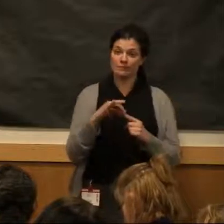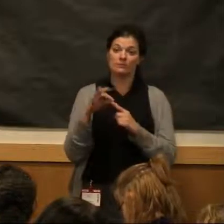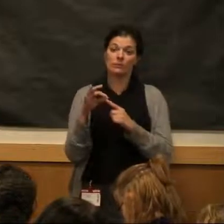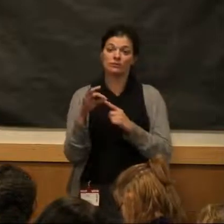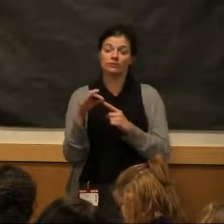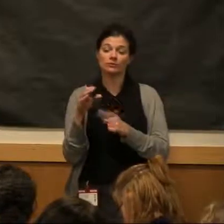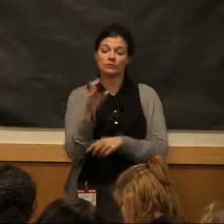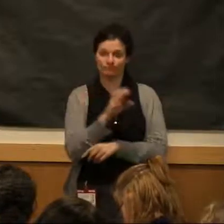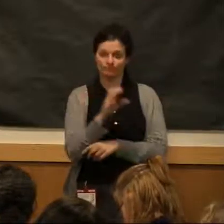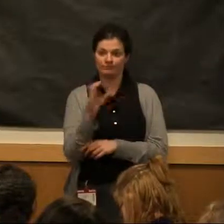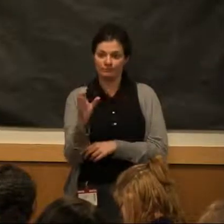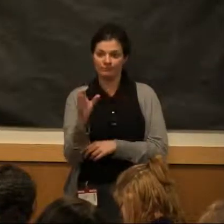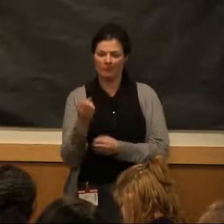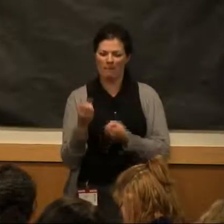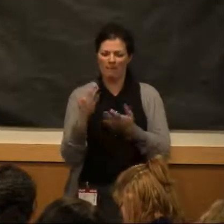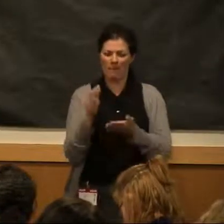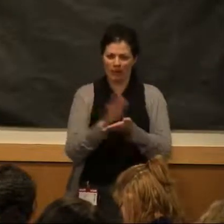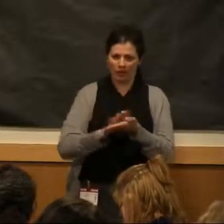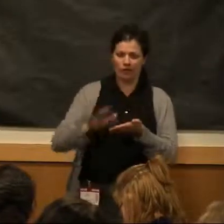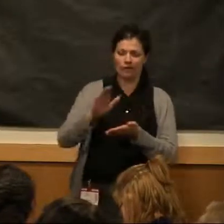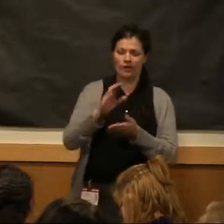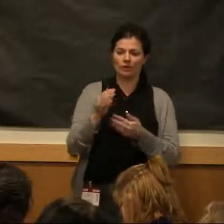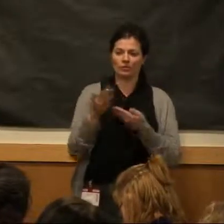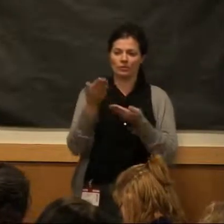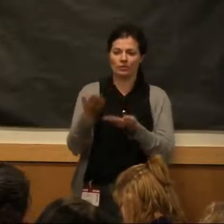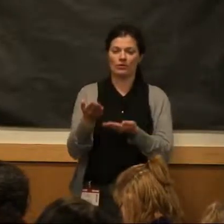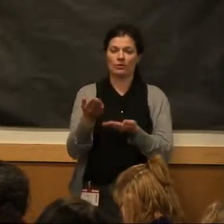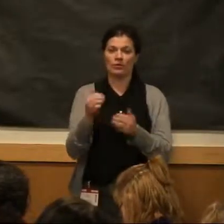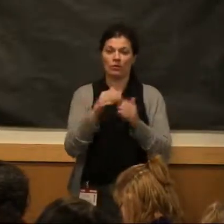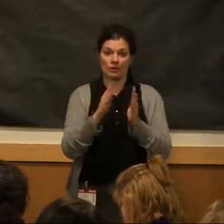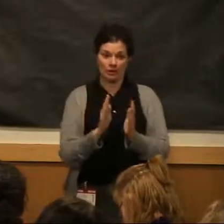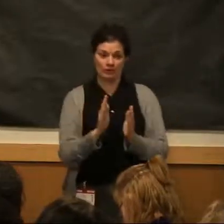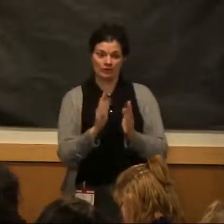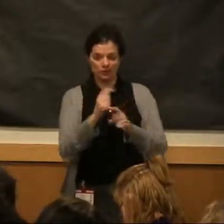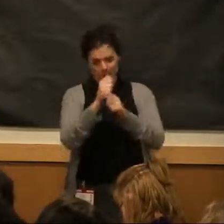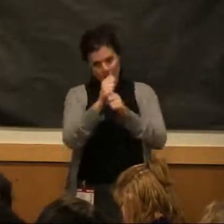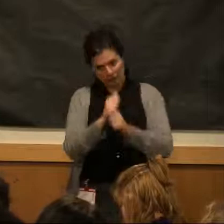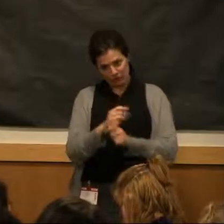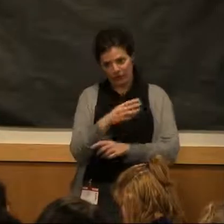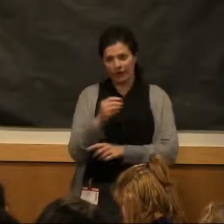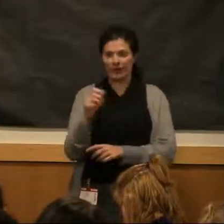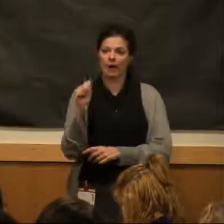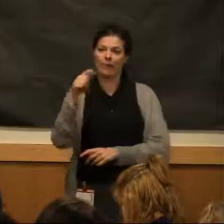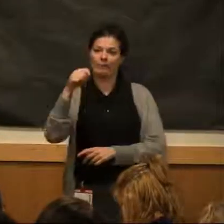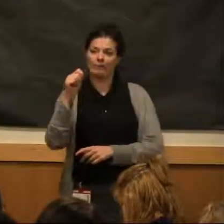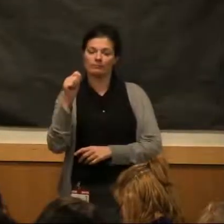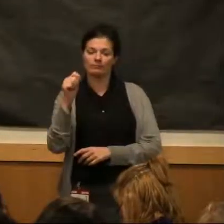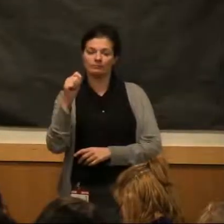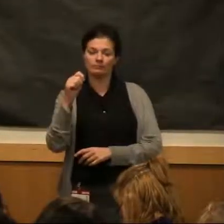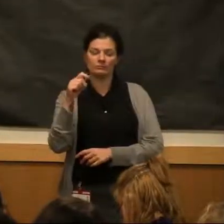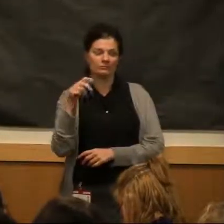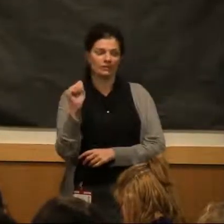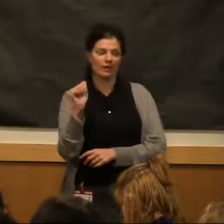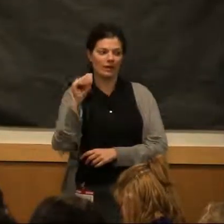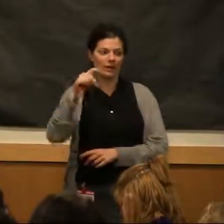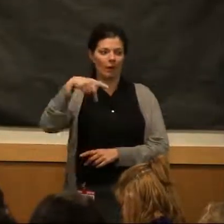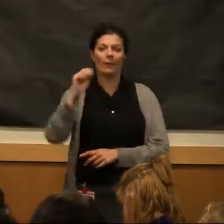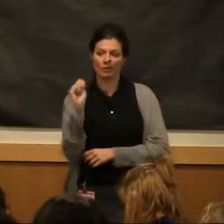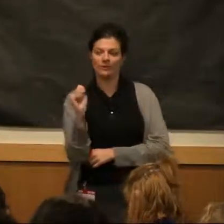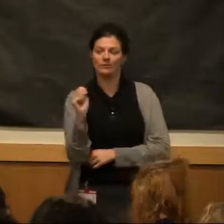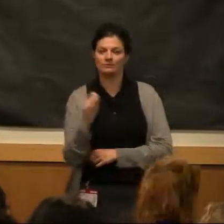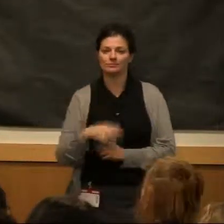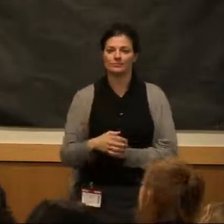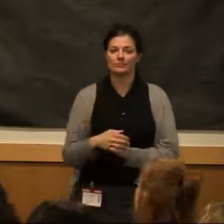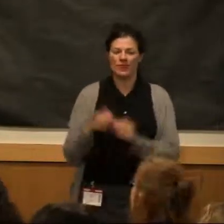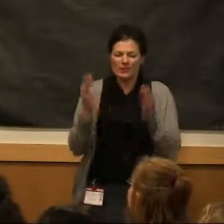though many colleges offer housing that's between kind of the traditional style and the apartments. In our small